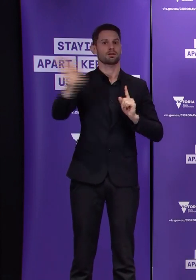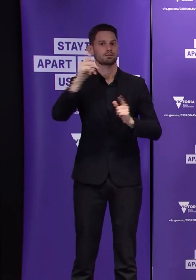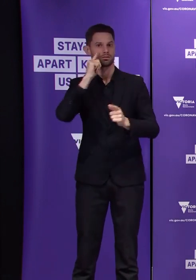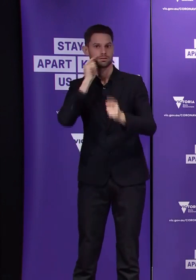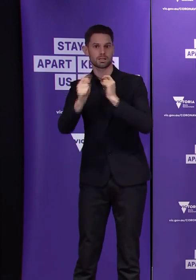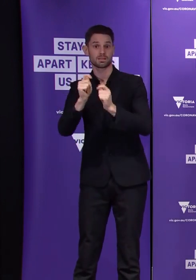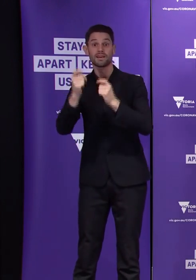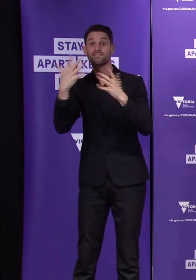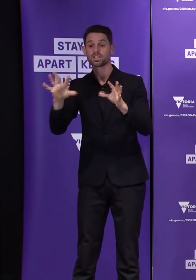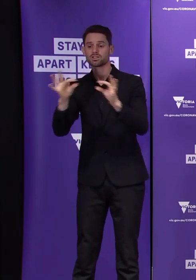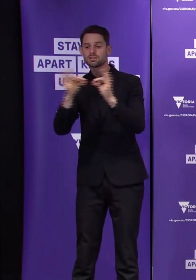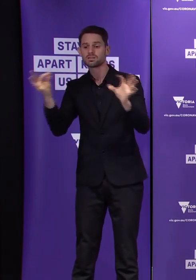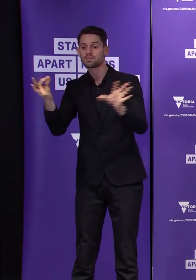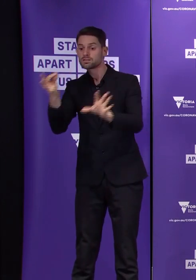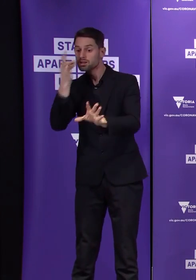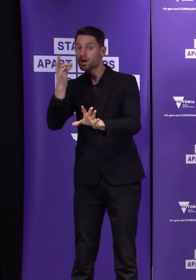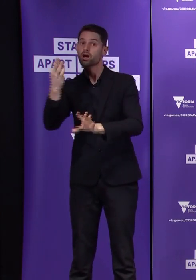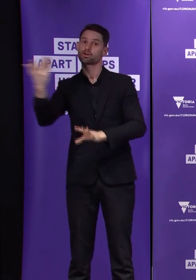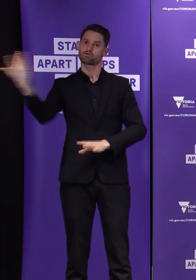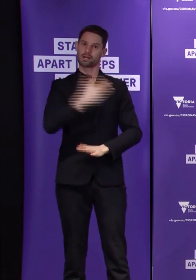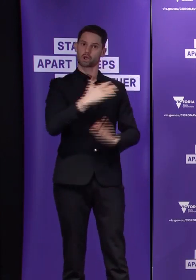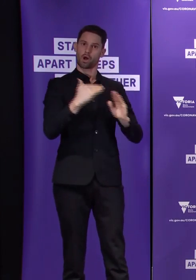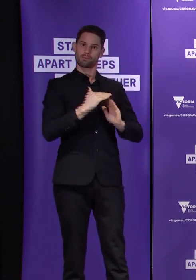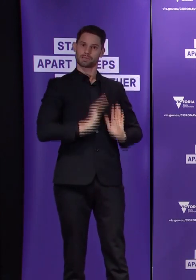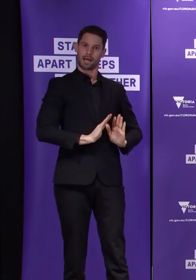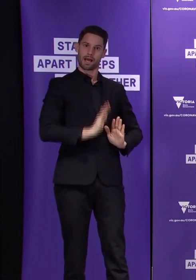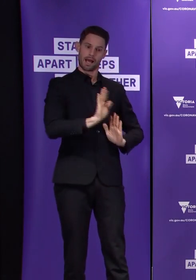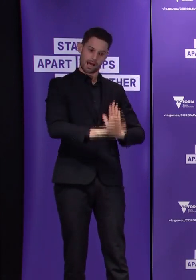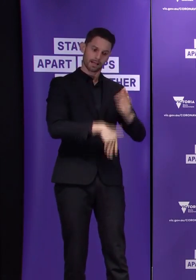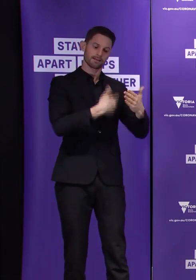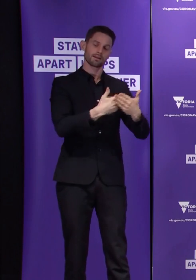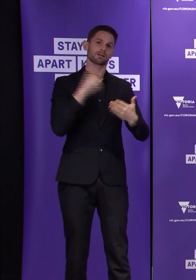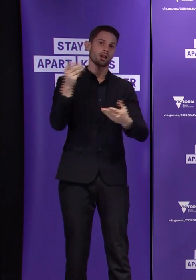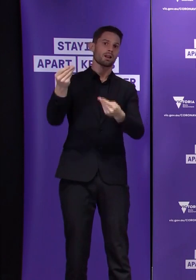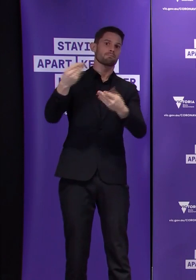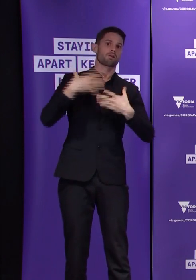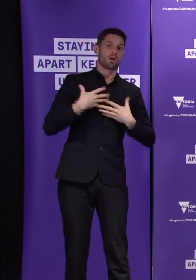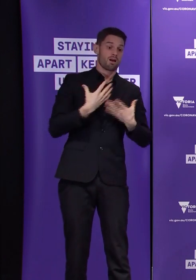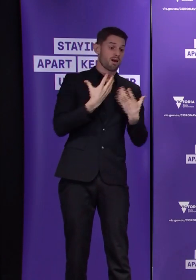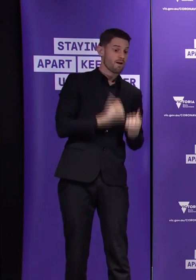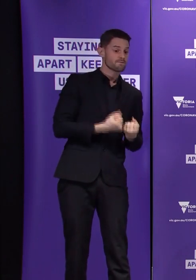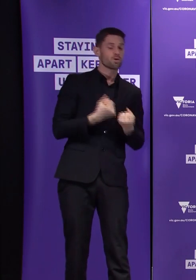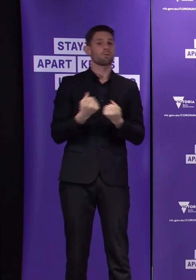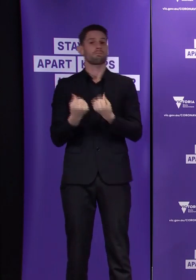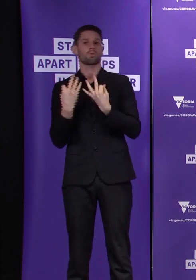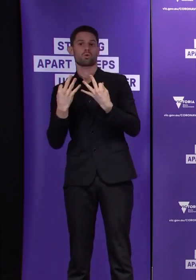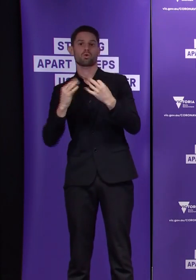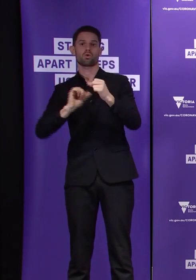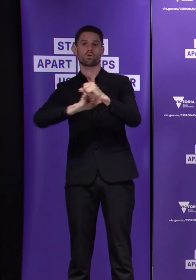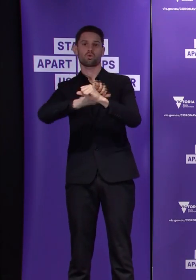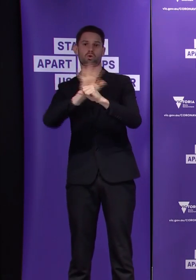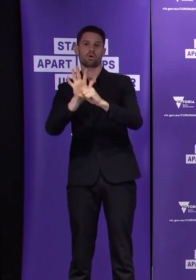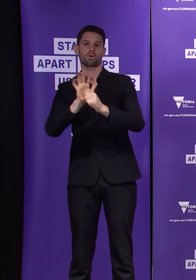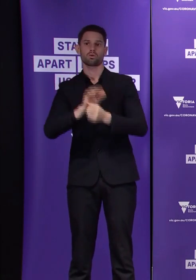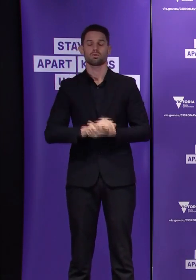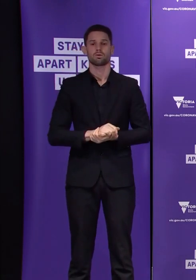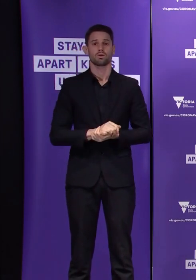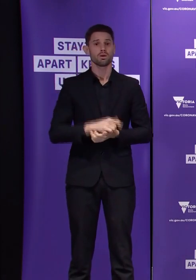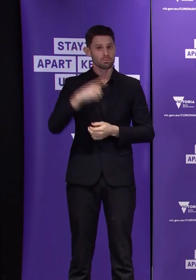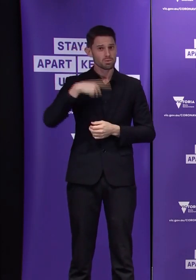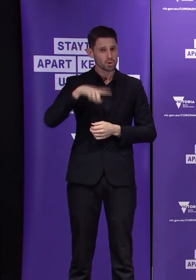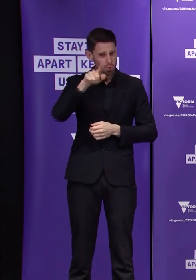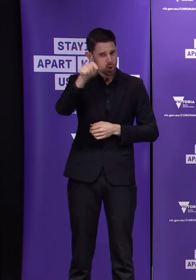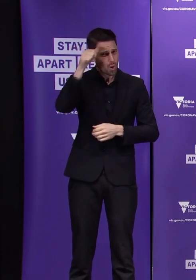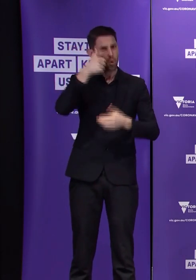given we have so little flu in Victoria today, because of physical distancing and all the other measures that we're taking, if you've got symptoms,